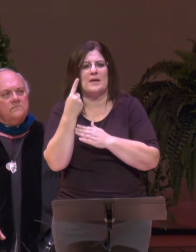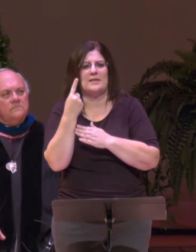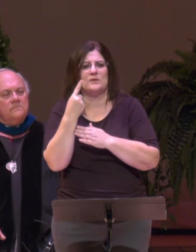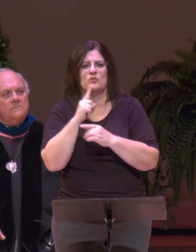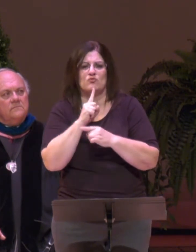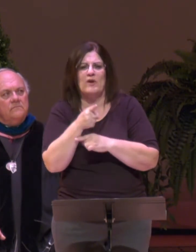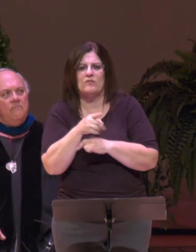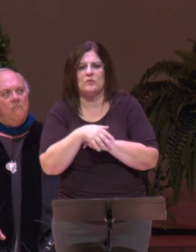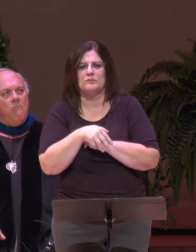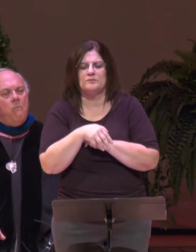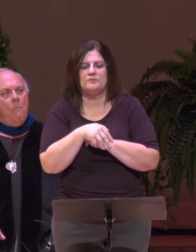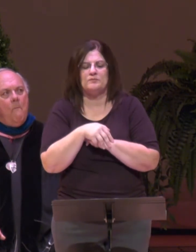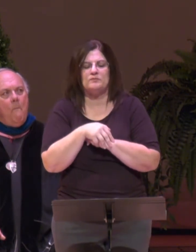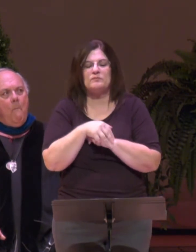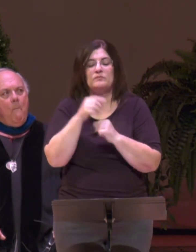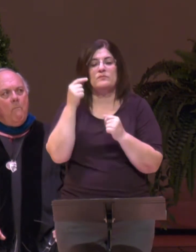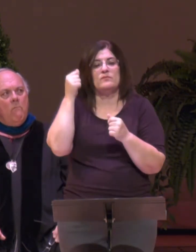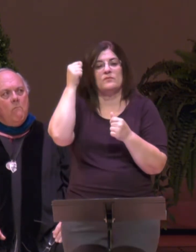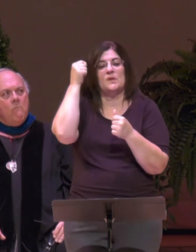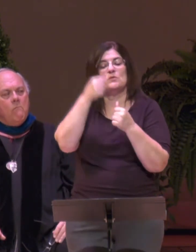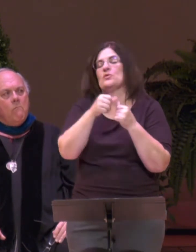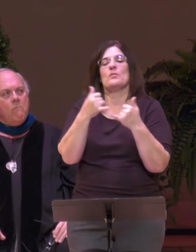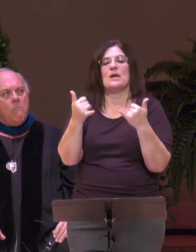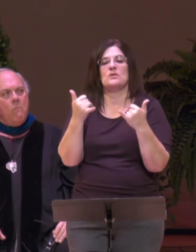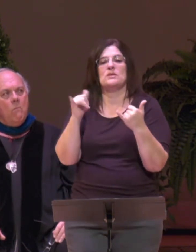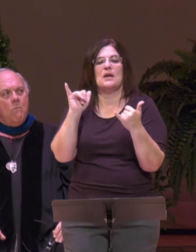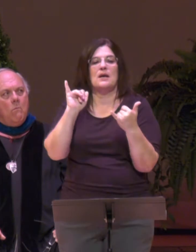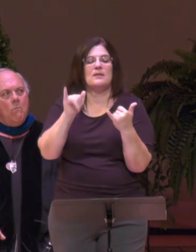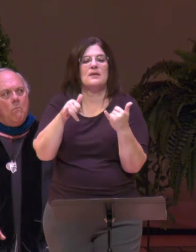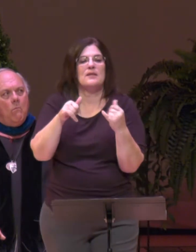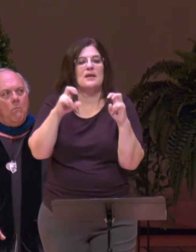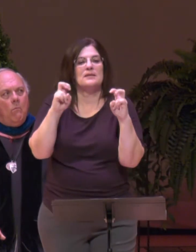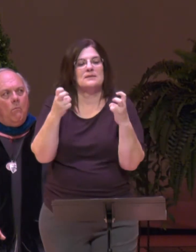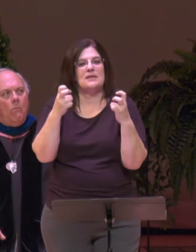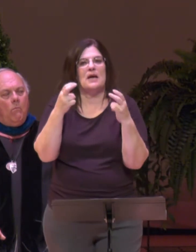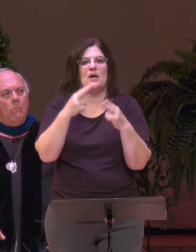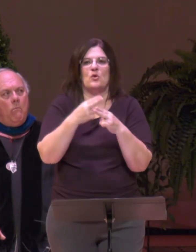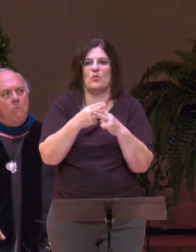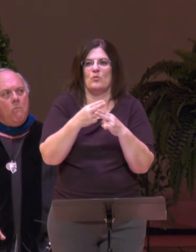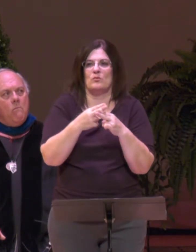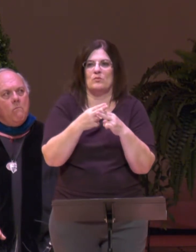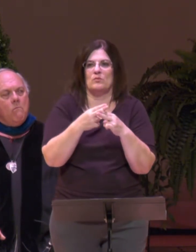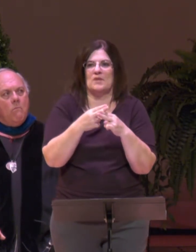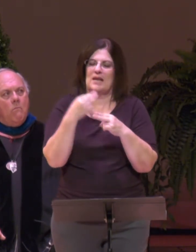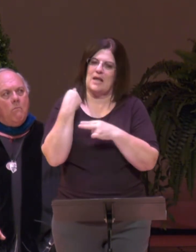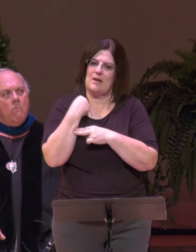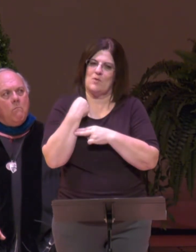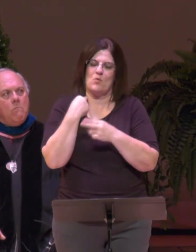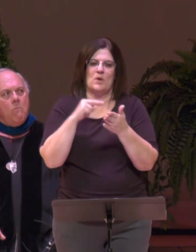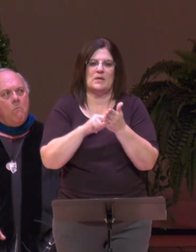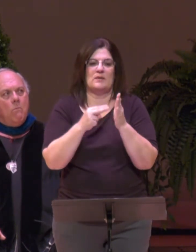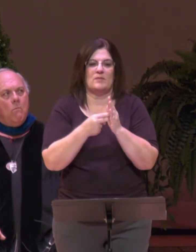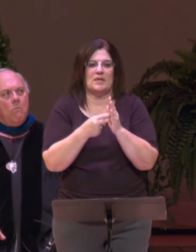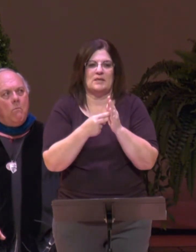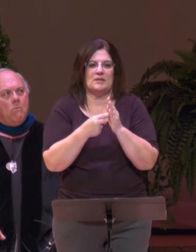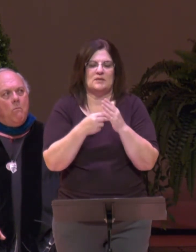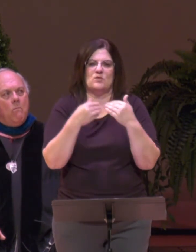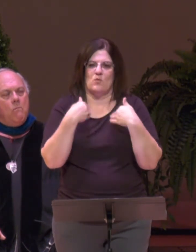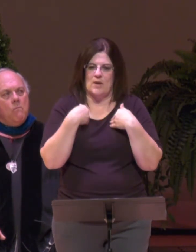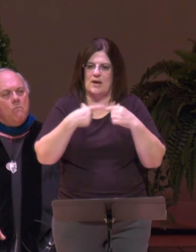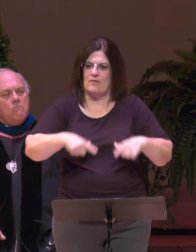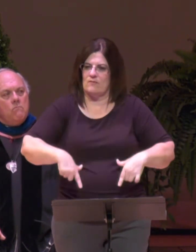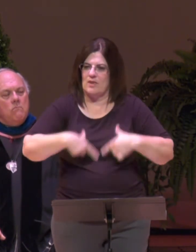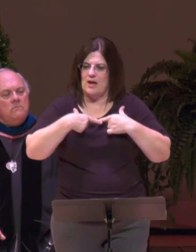it reminded me today that that title means that we must, as Marines, have lives of honor, courage, and